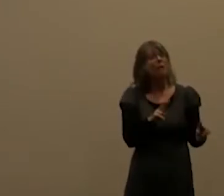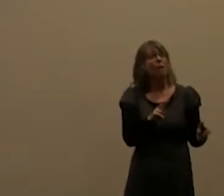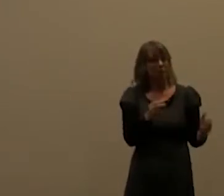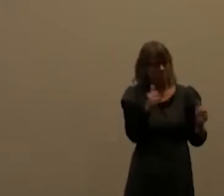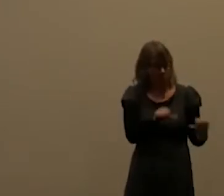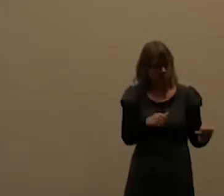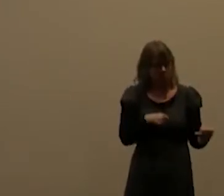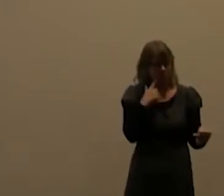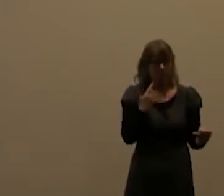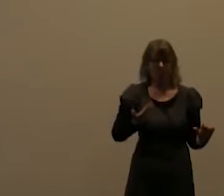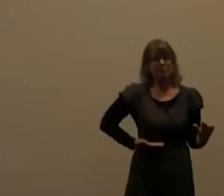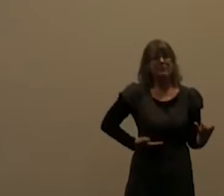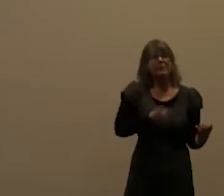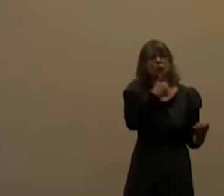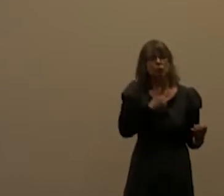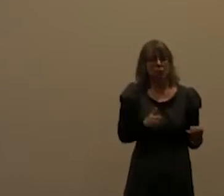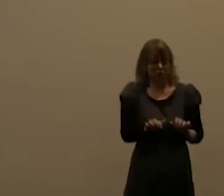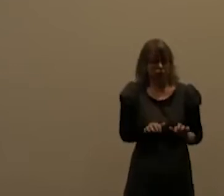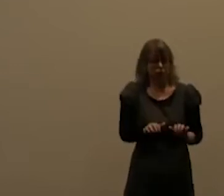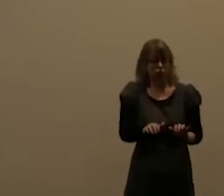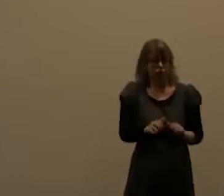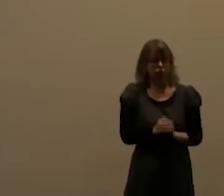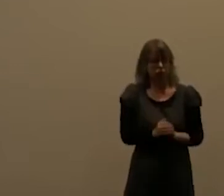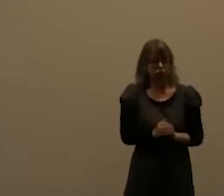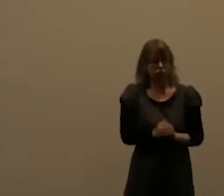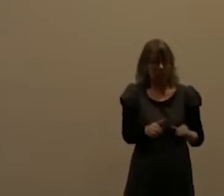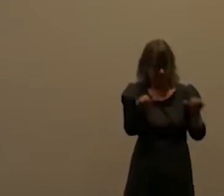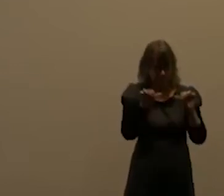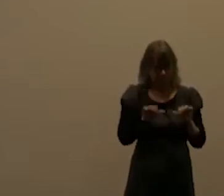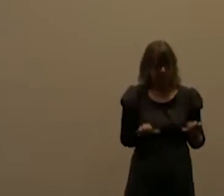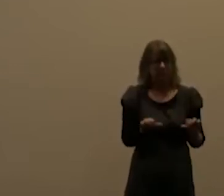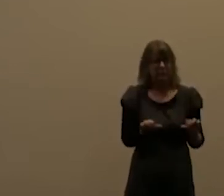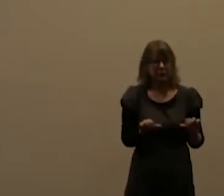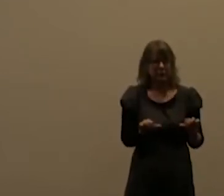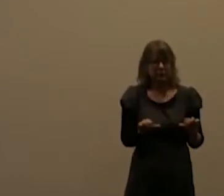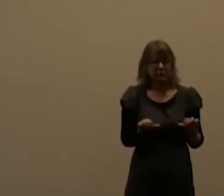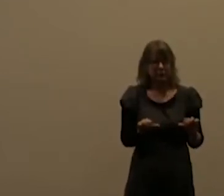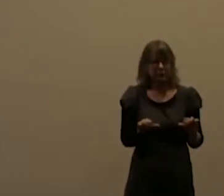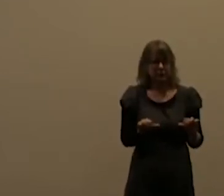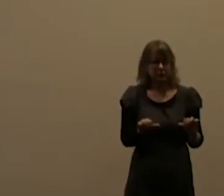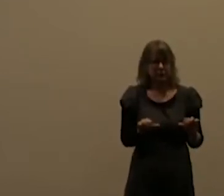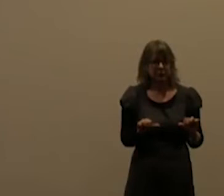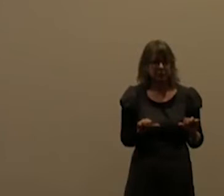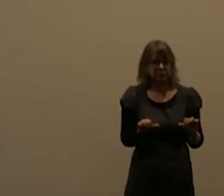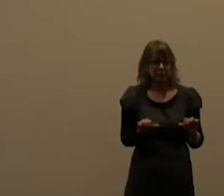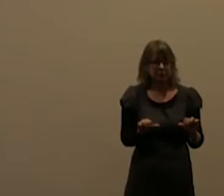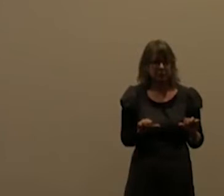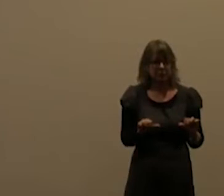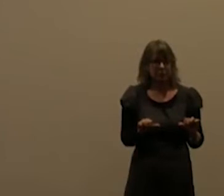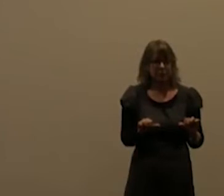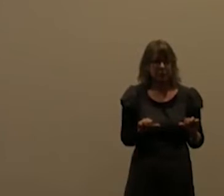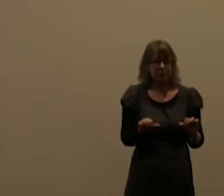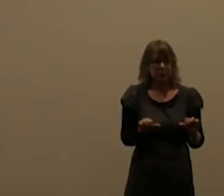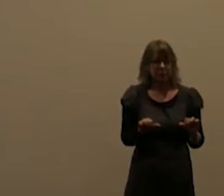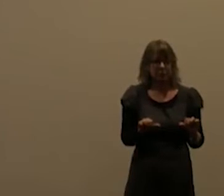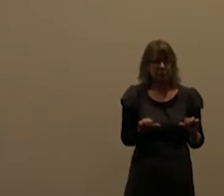maybe a business user, and then now it's going to find had the hard-coded message there, and then a follow-up question, shall